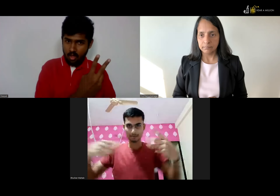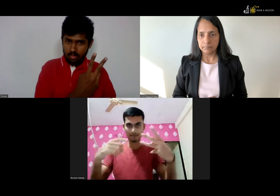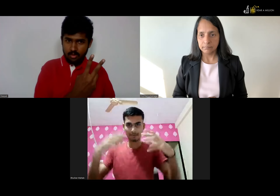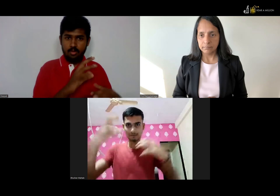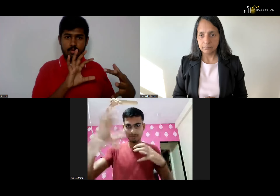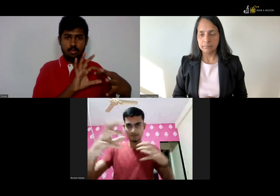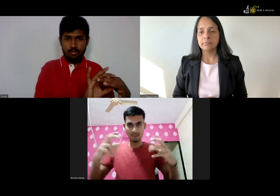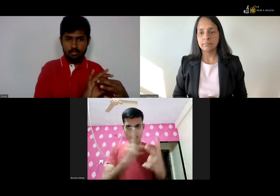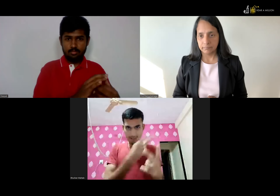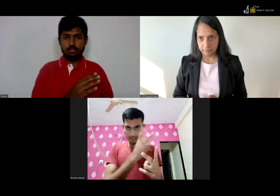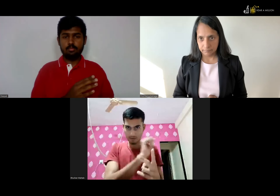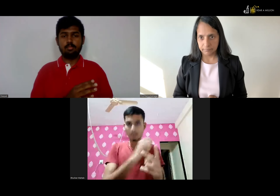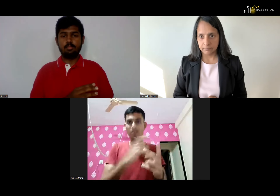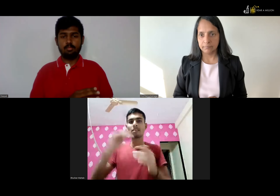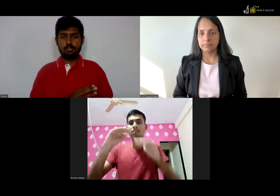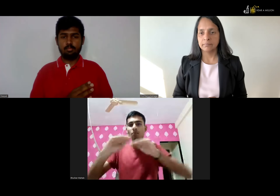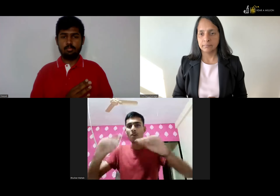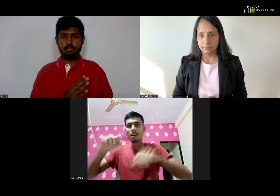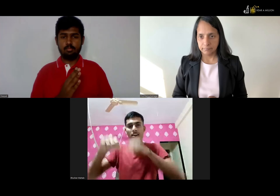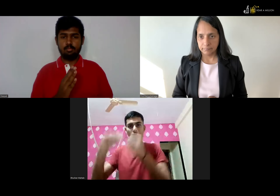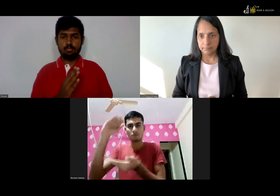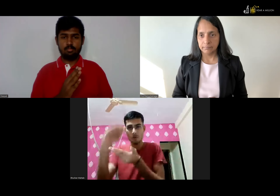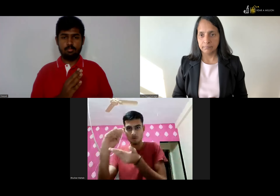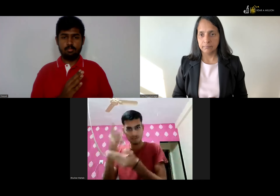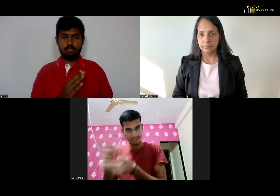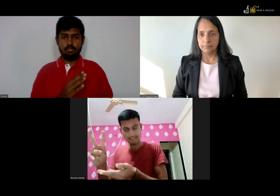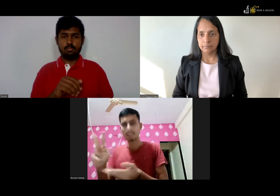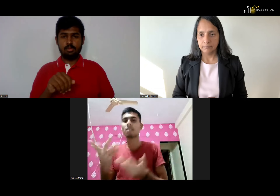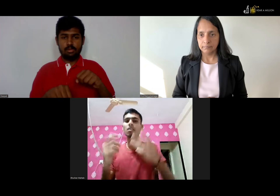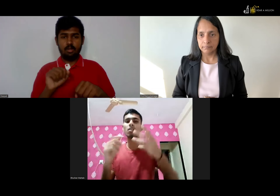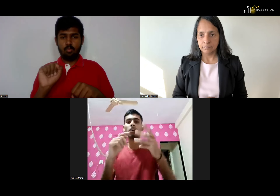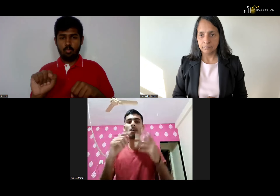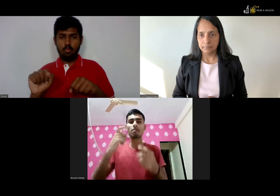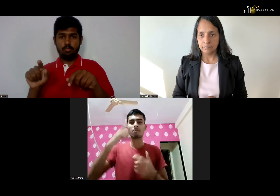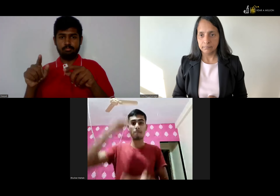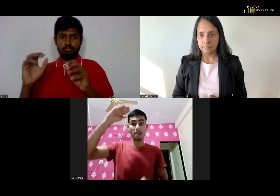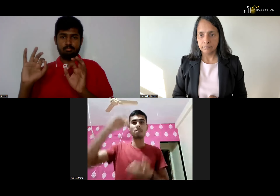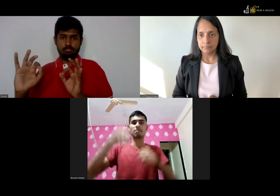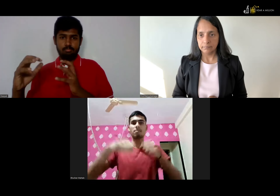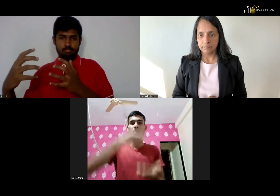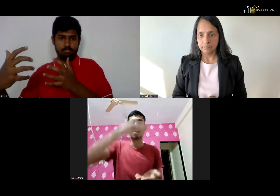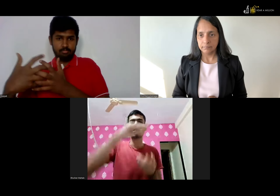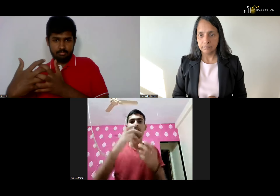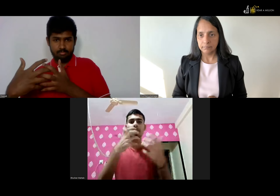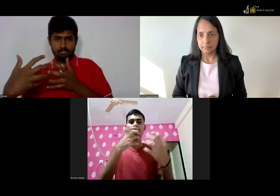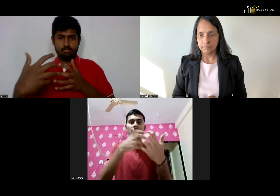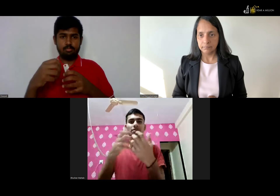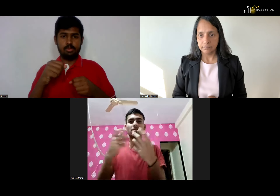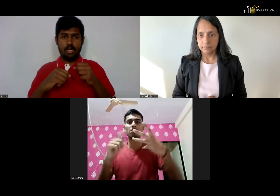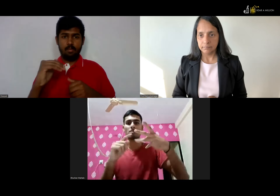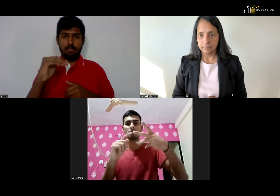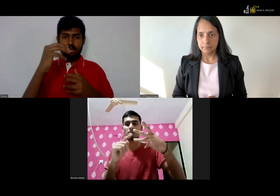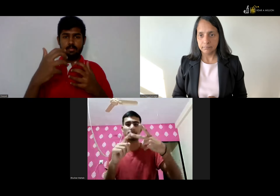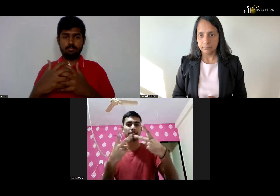material. But in the below picture, we can see the cycle was provided as per